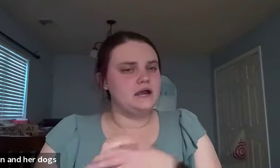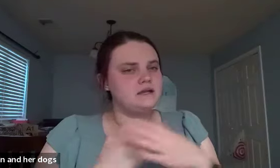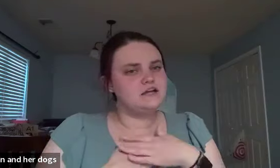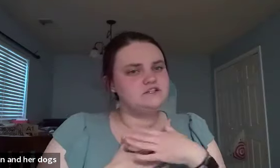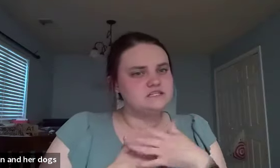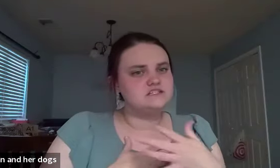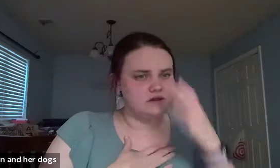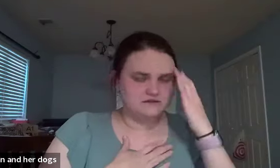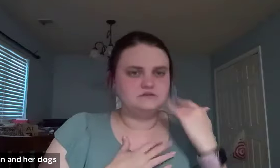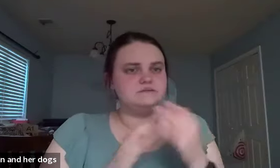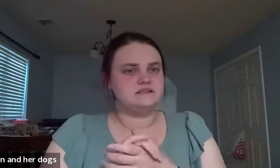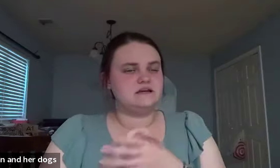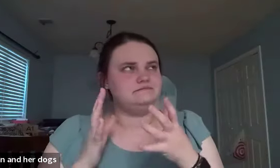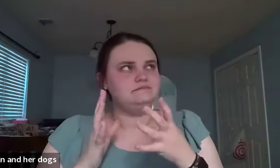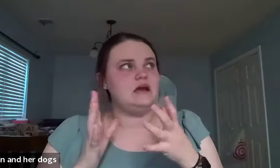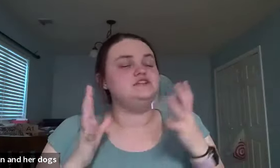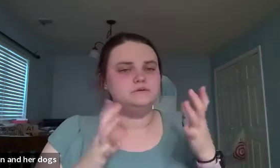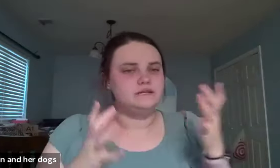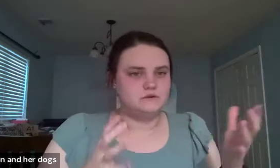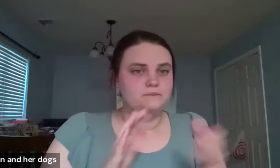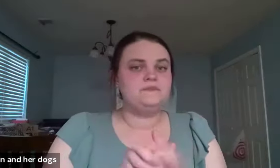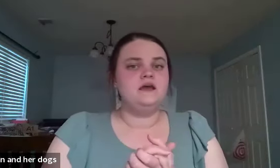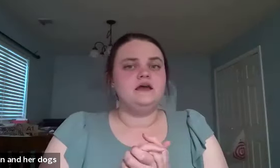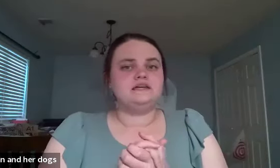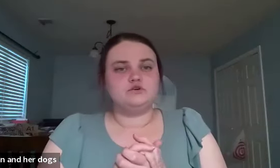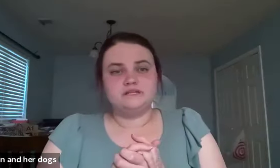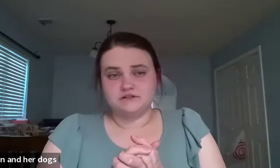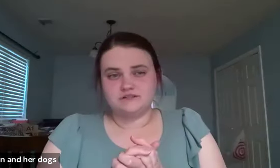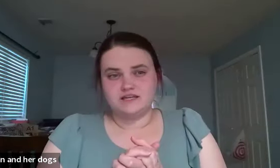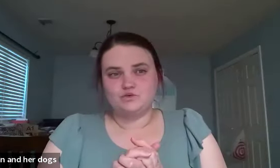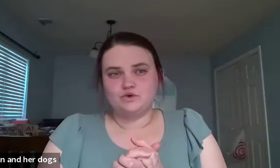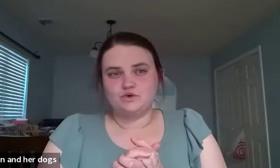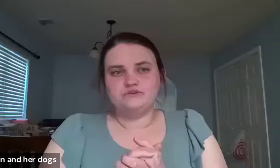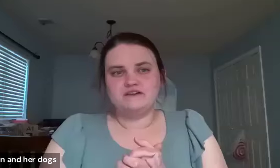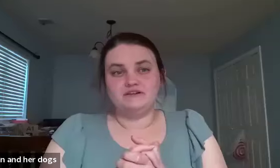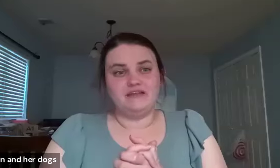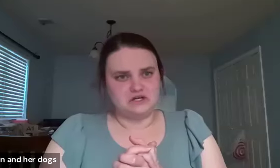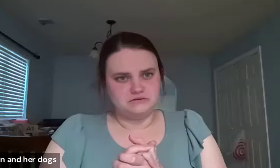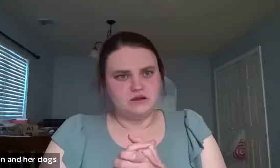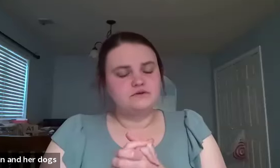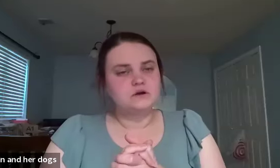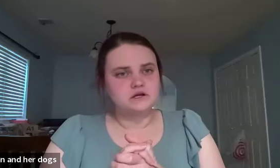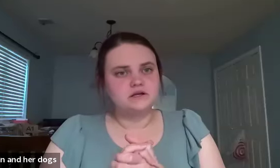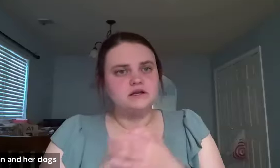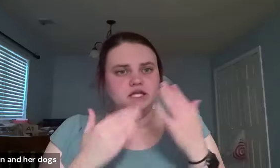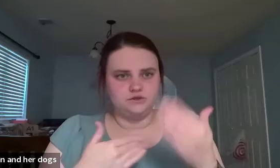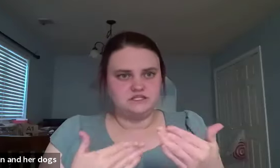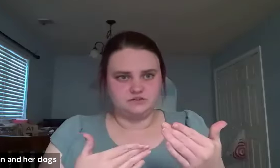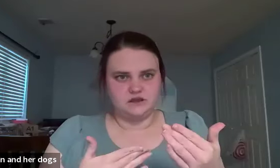and I do this too. I do it to I do it as well, is there will be certain signs where you almost have the letter of the word used in your